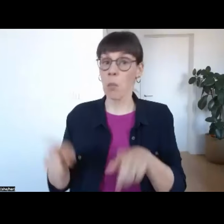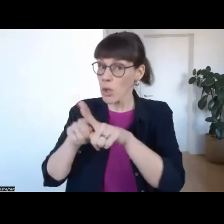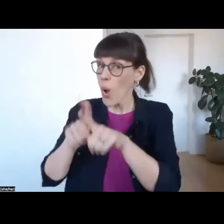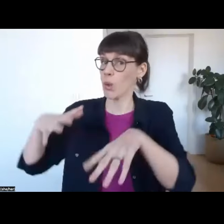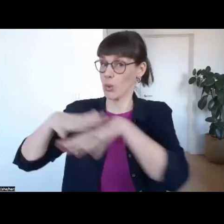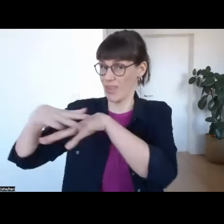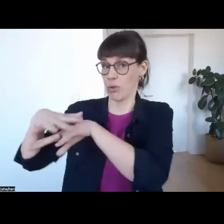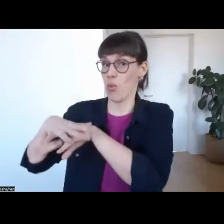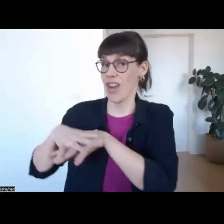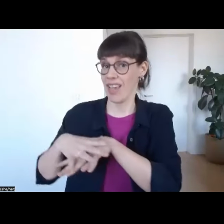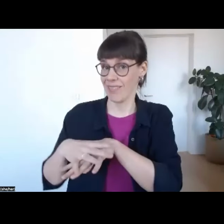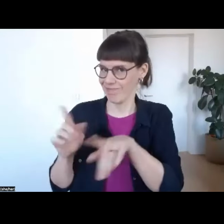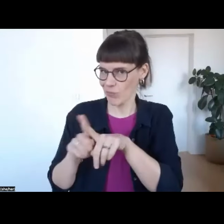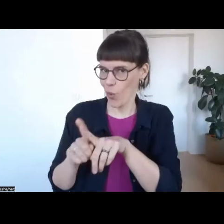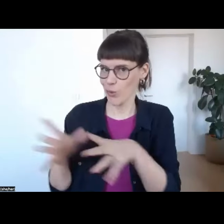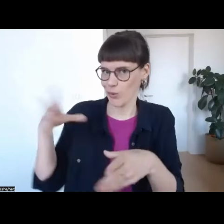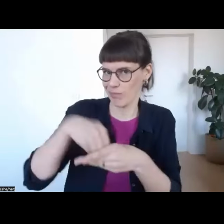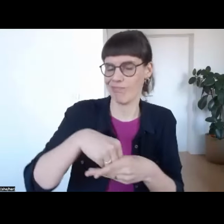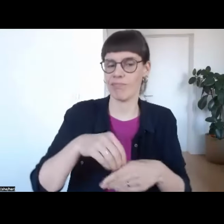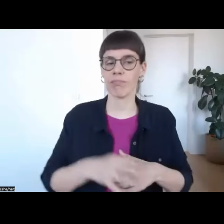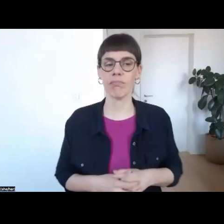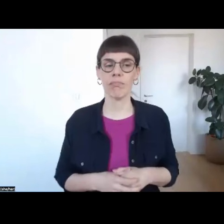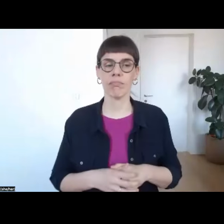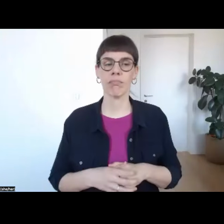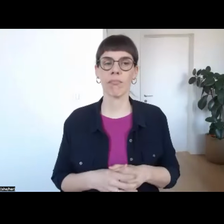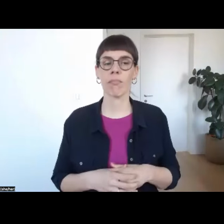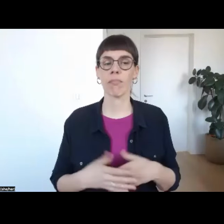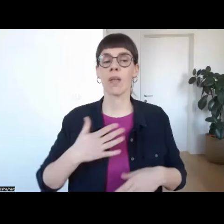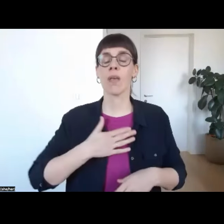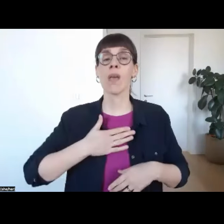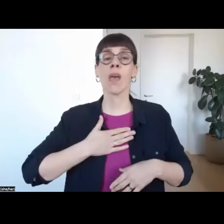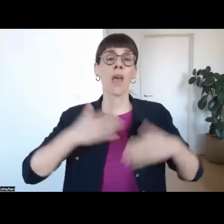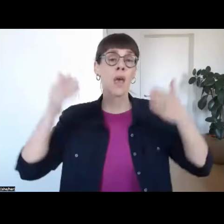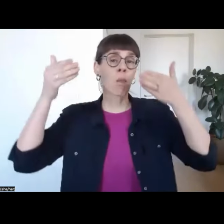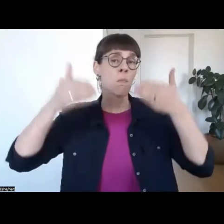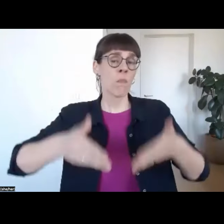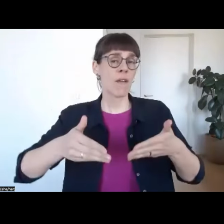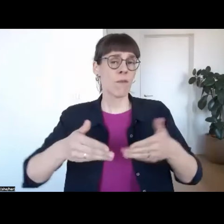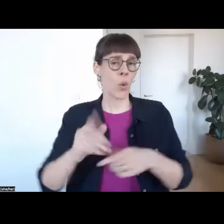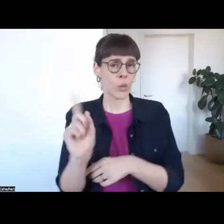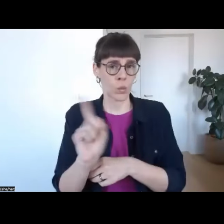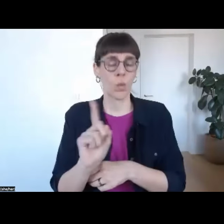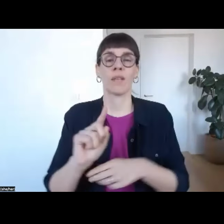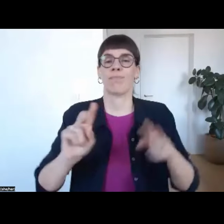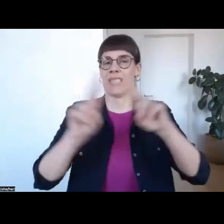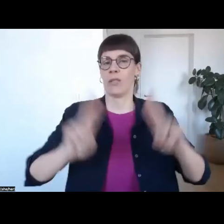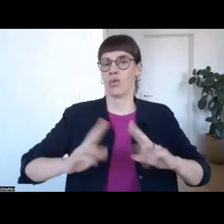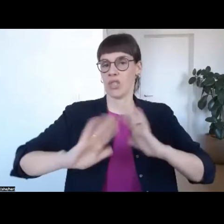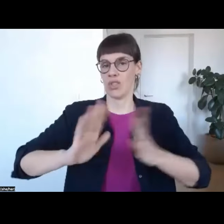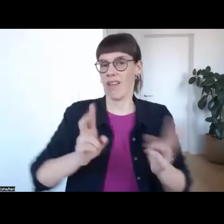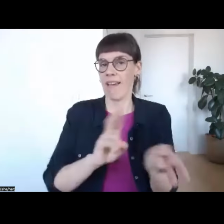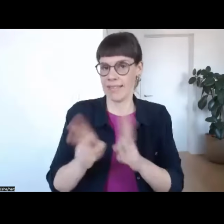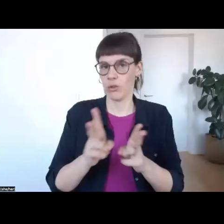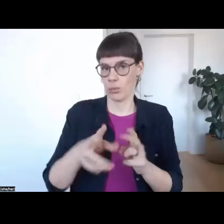be a workshop, and networking as well, which is a vital part of these settings. And